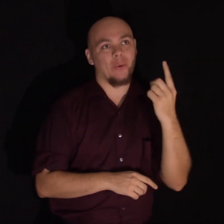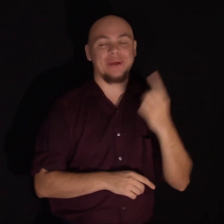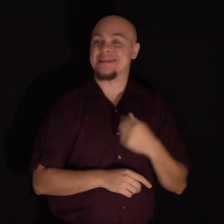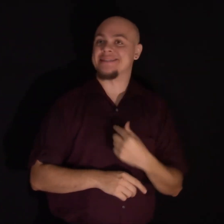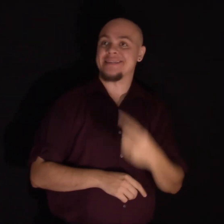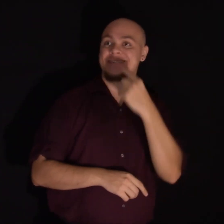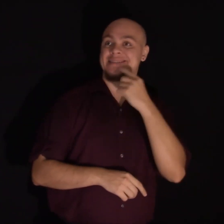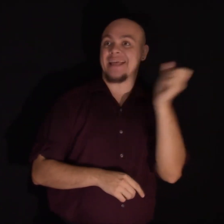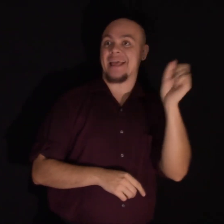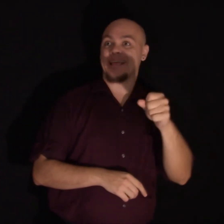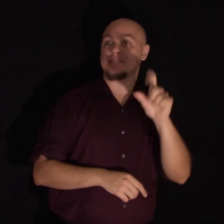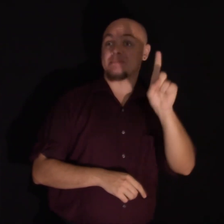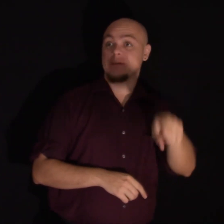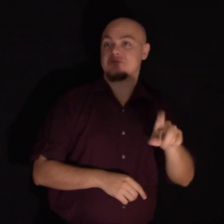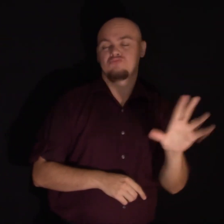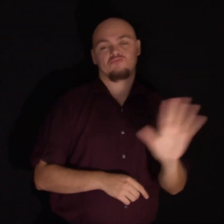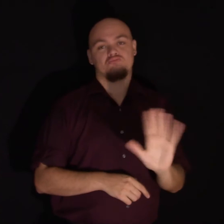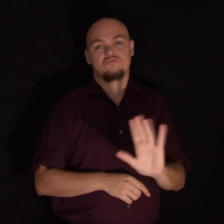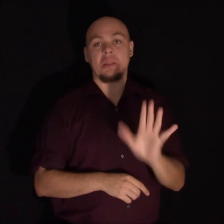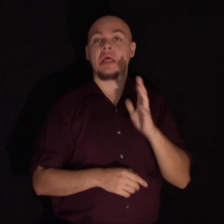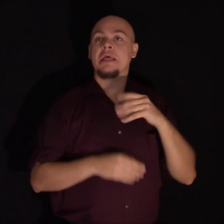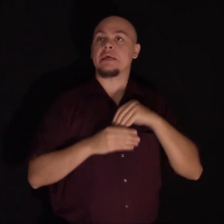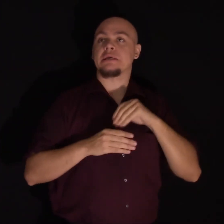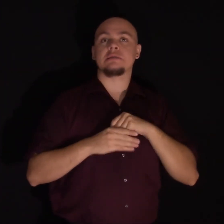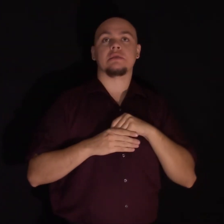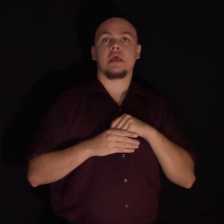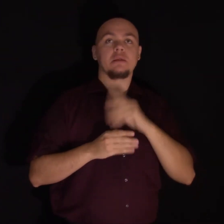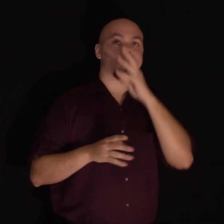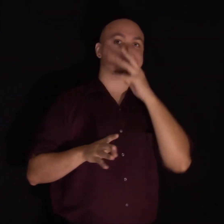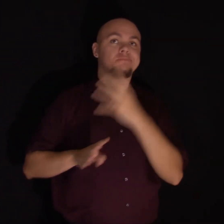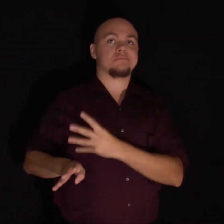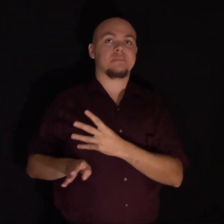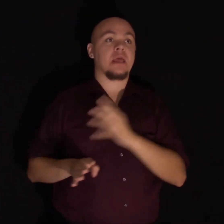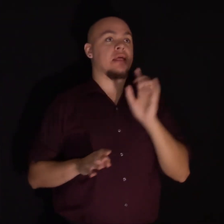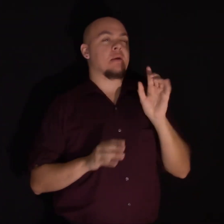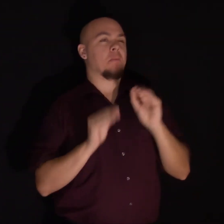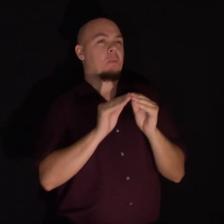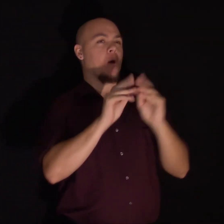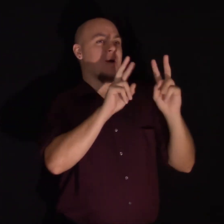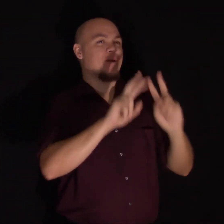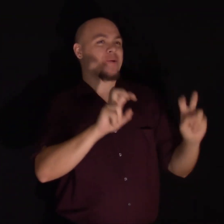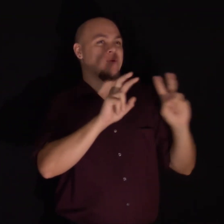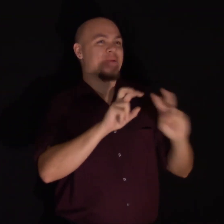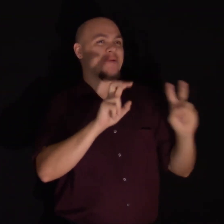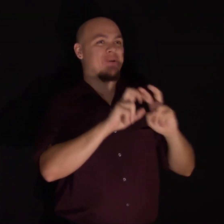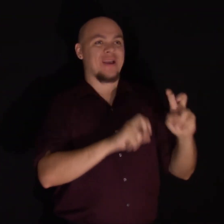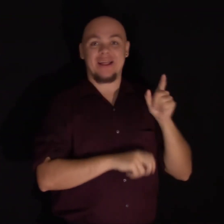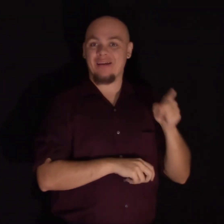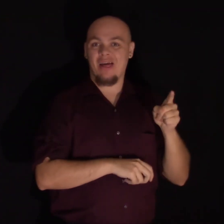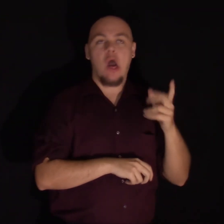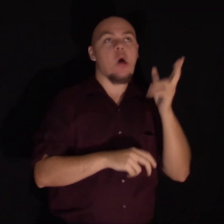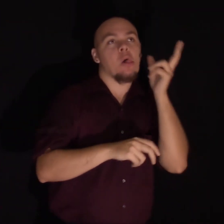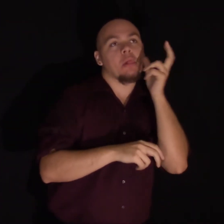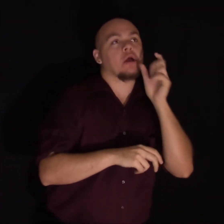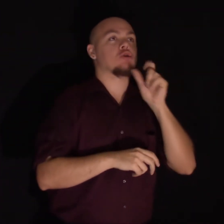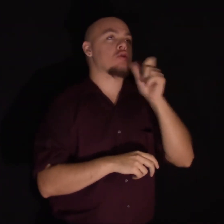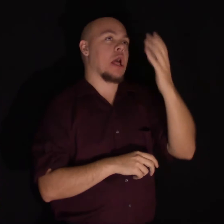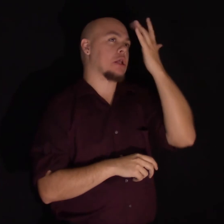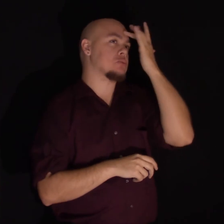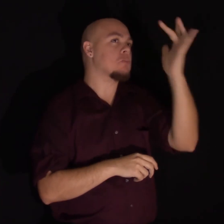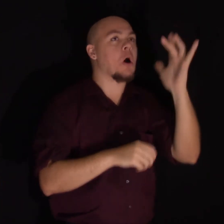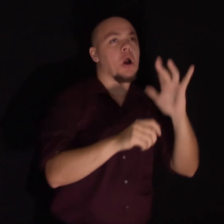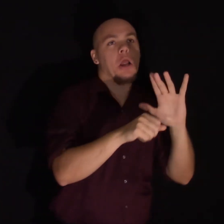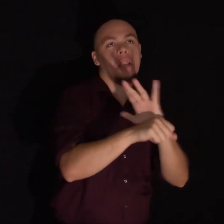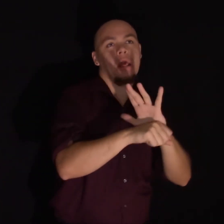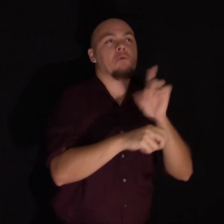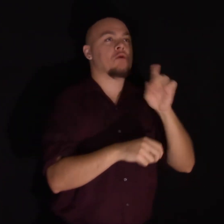say yes. You can ignore your inner voice and listen to that more critical voice that's always running, right? You're not smart enough, you're not special